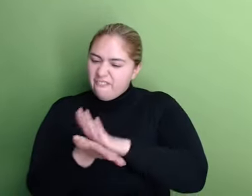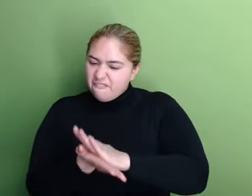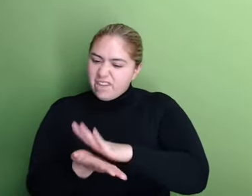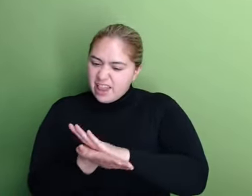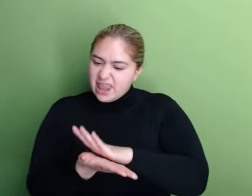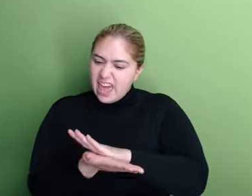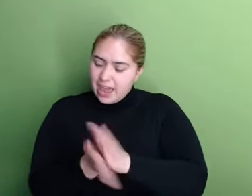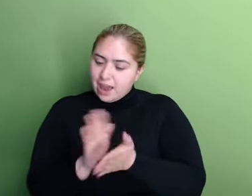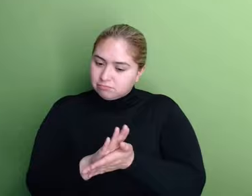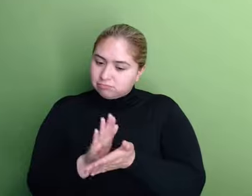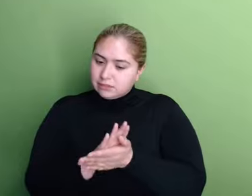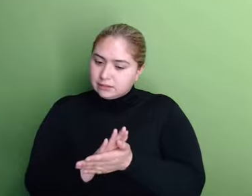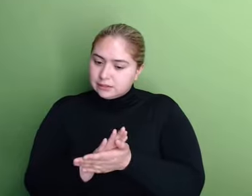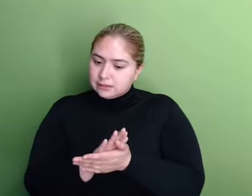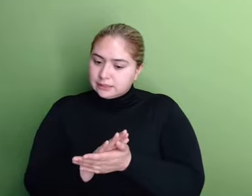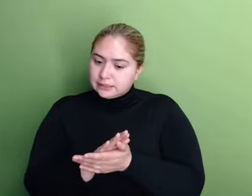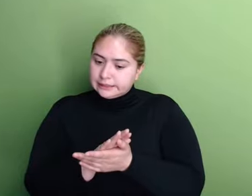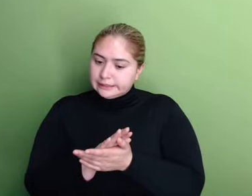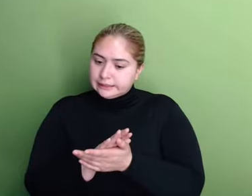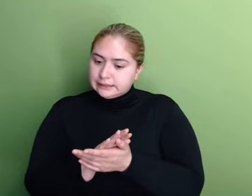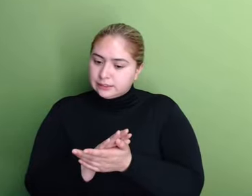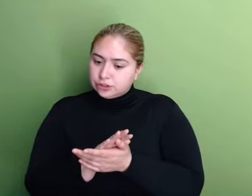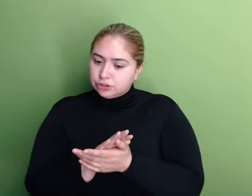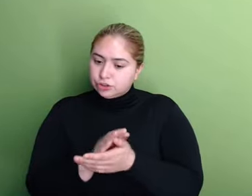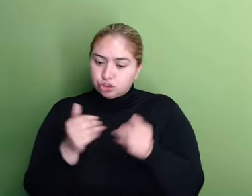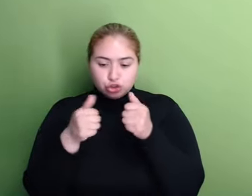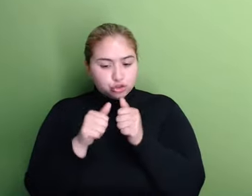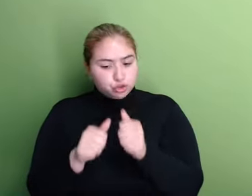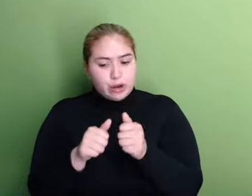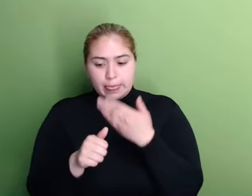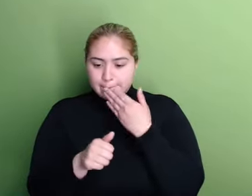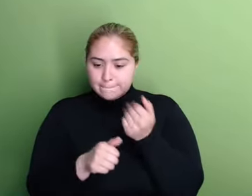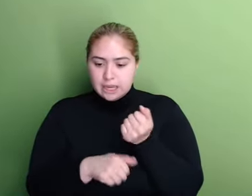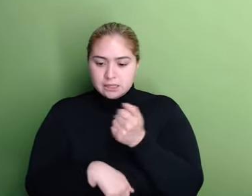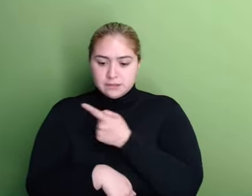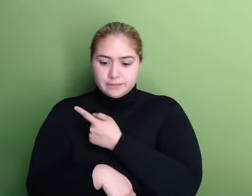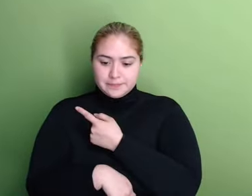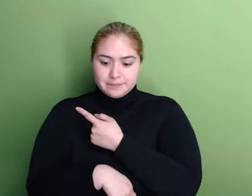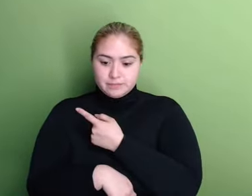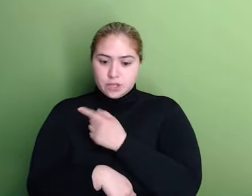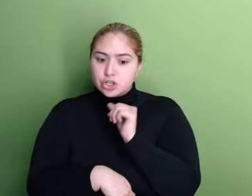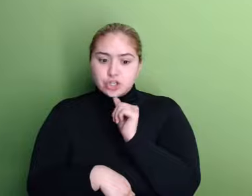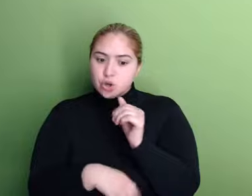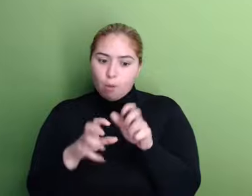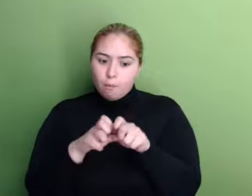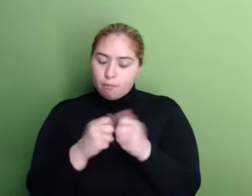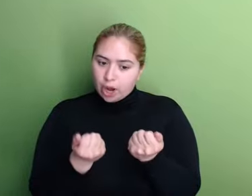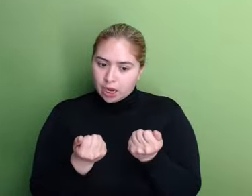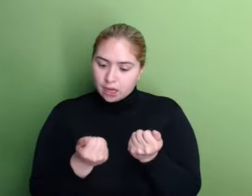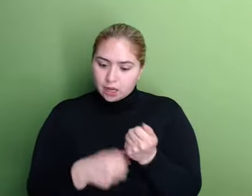your mesoderm. So see if you can get it as wide as possible without breaking anything, okay?